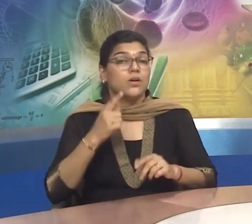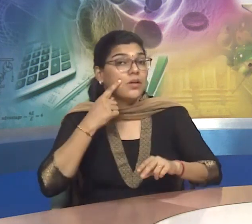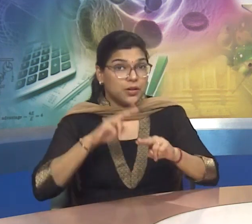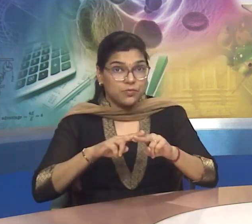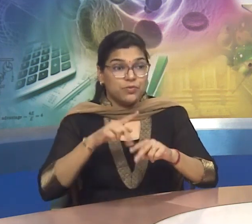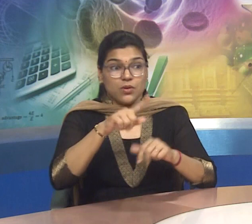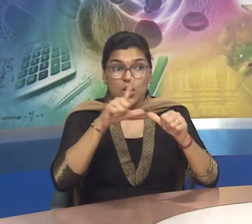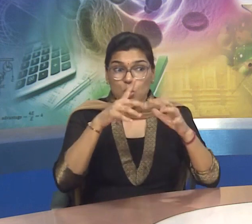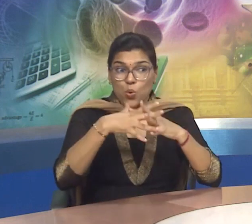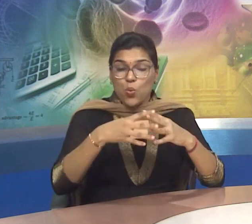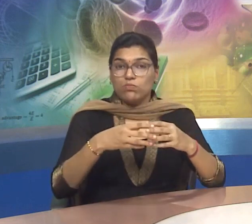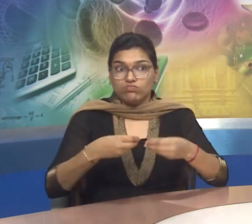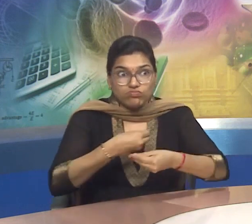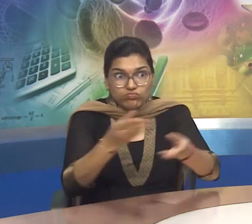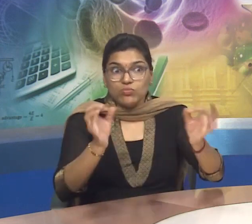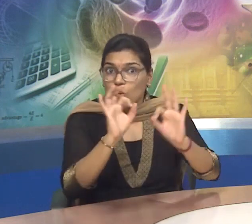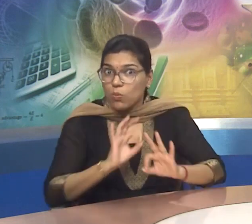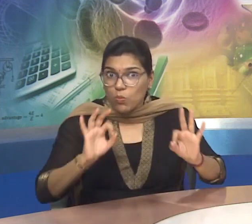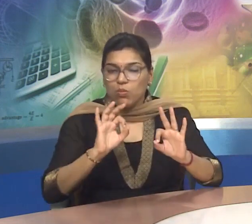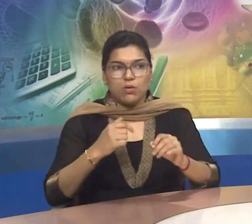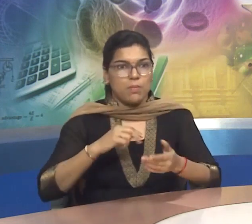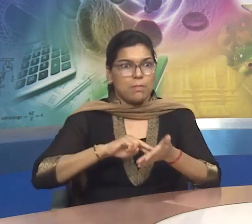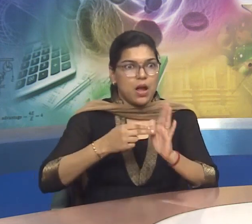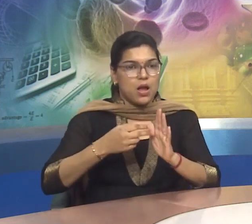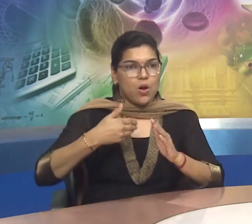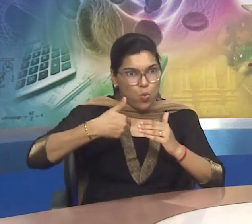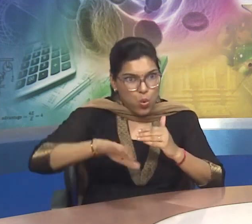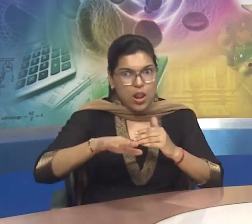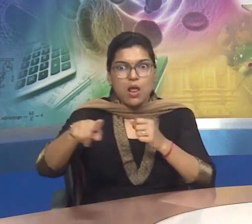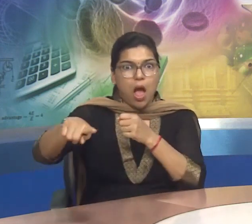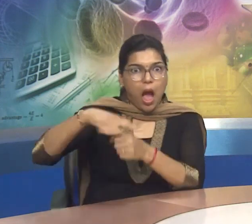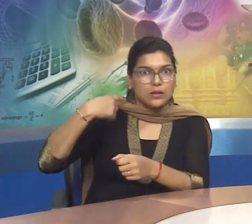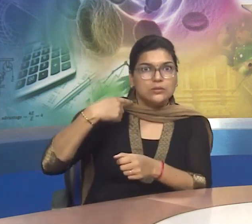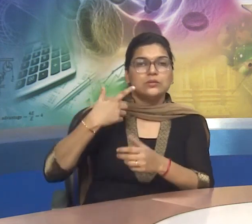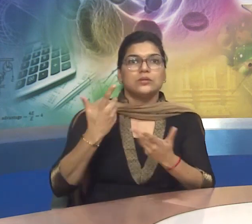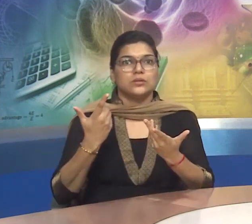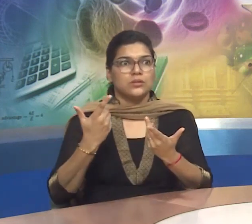And also it provides standards of equality, citizenship,